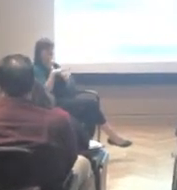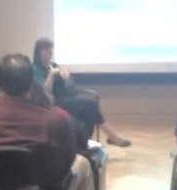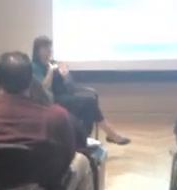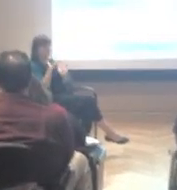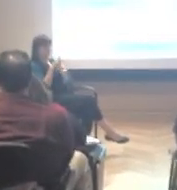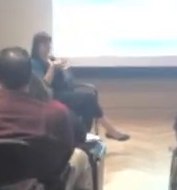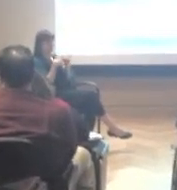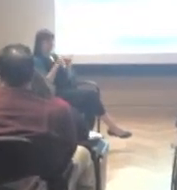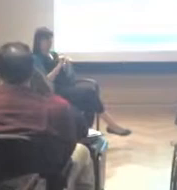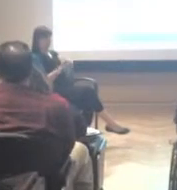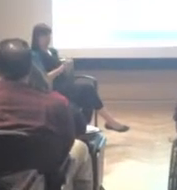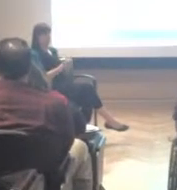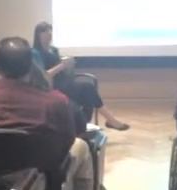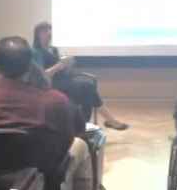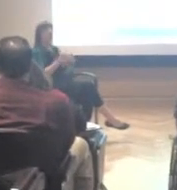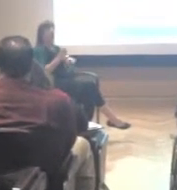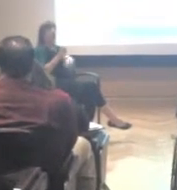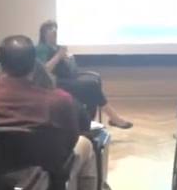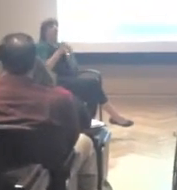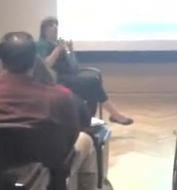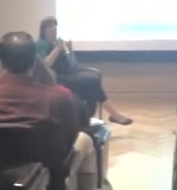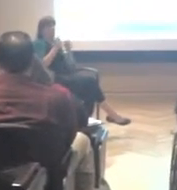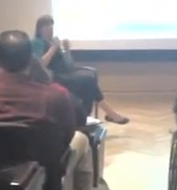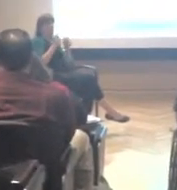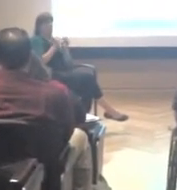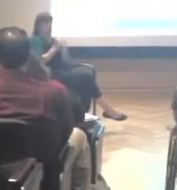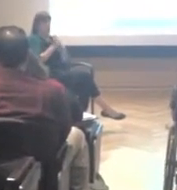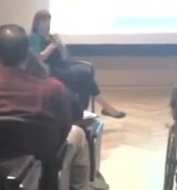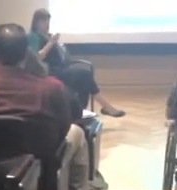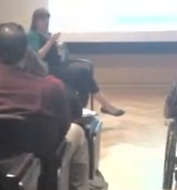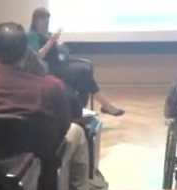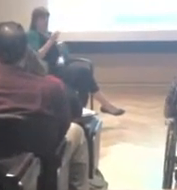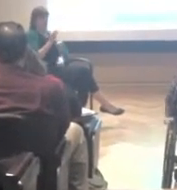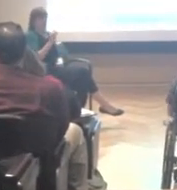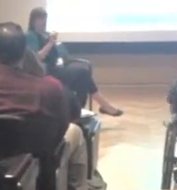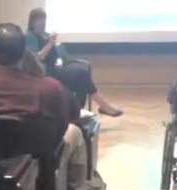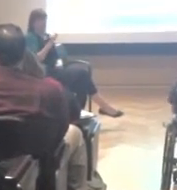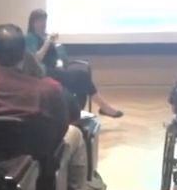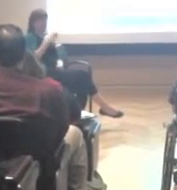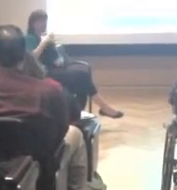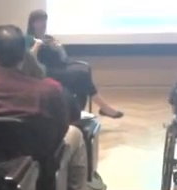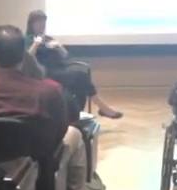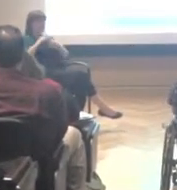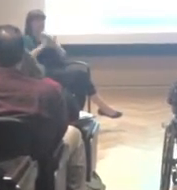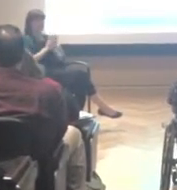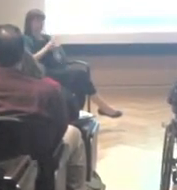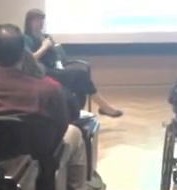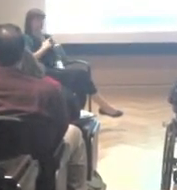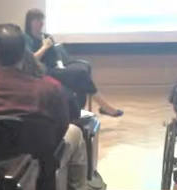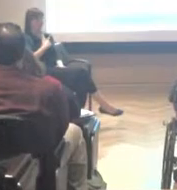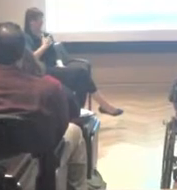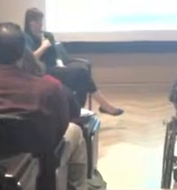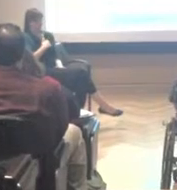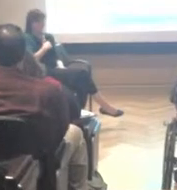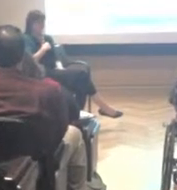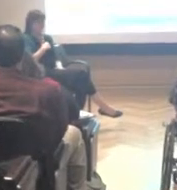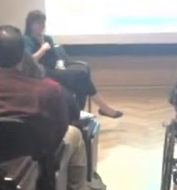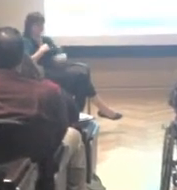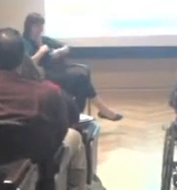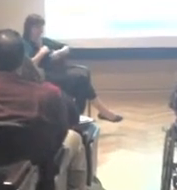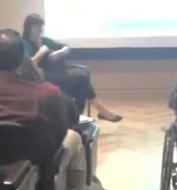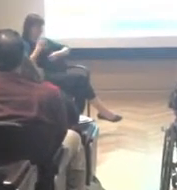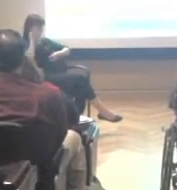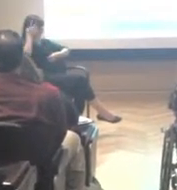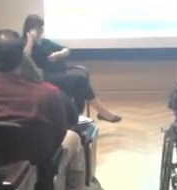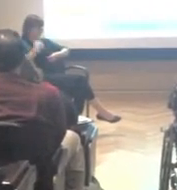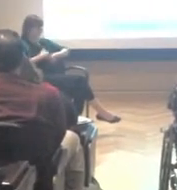So, by shunting, the body just gets lazy, to be frank. Just like, oh yeah, the belly can handle that